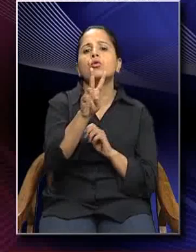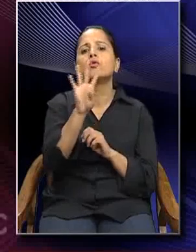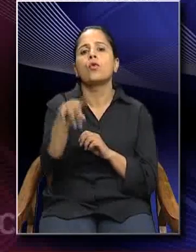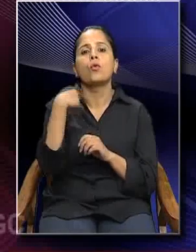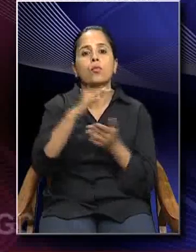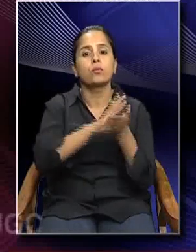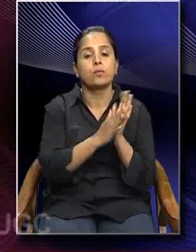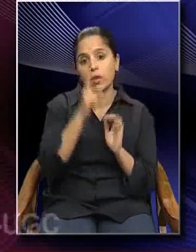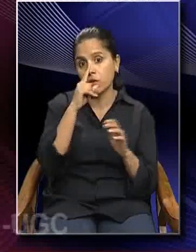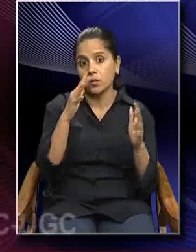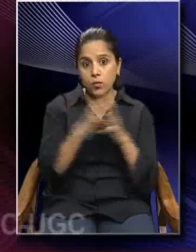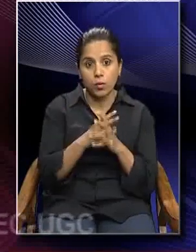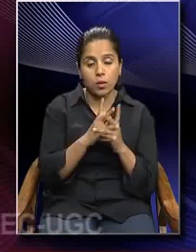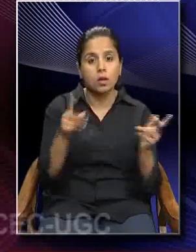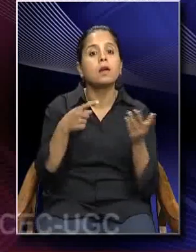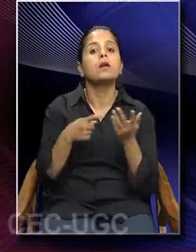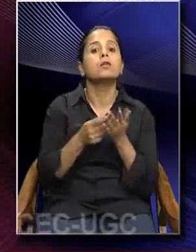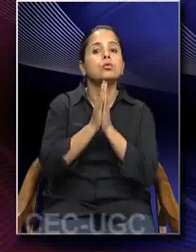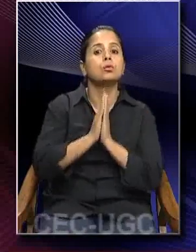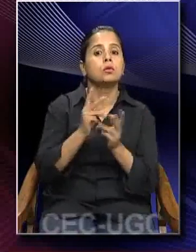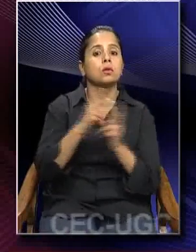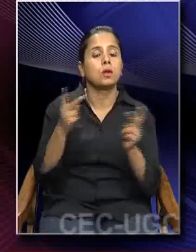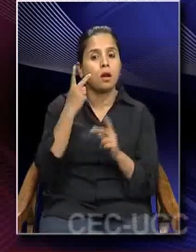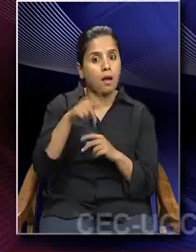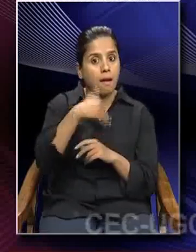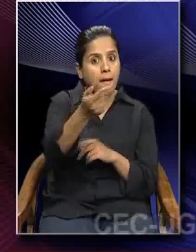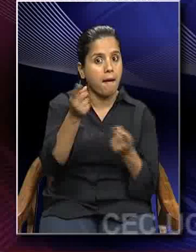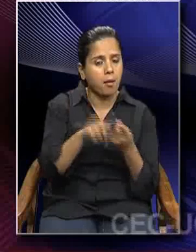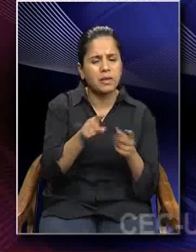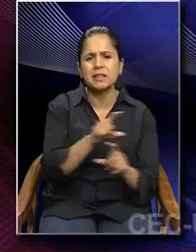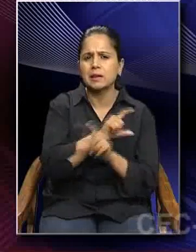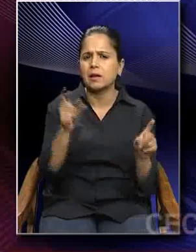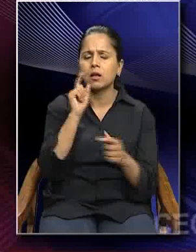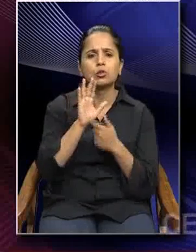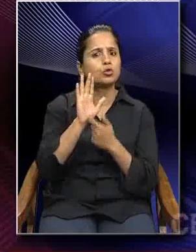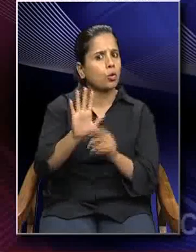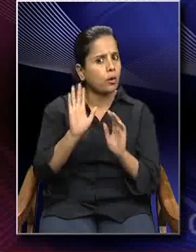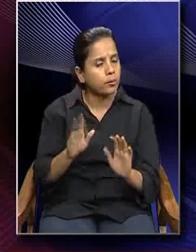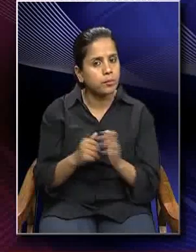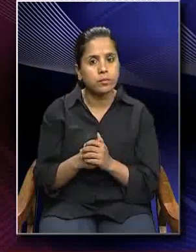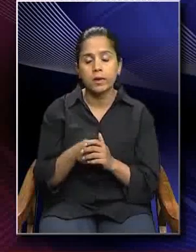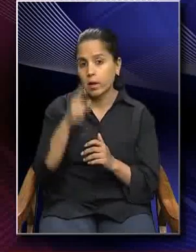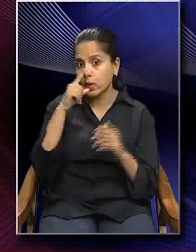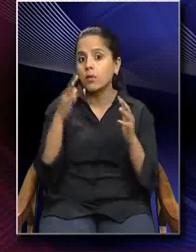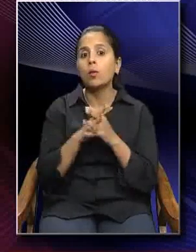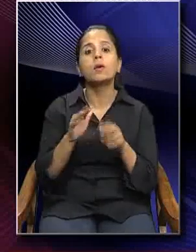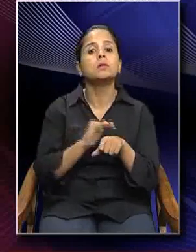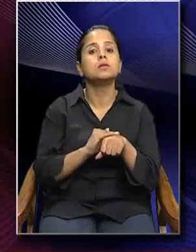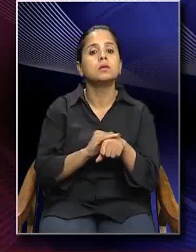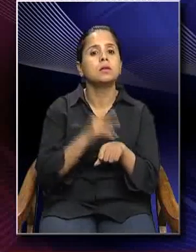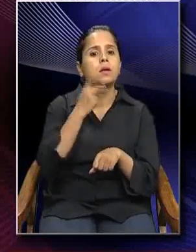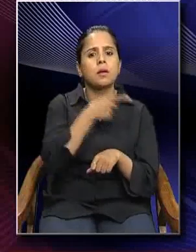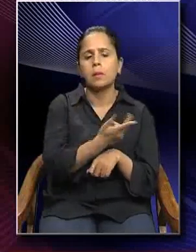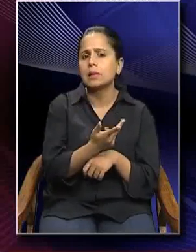raping a female religious mendicant, which clearly indicated that a female servant had